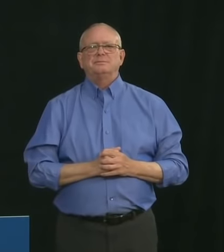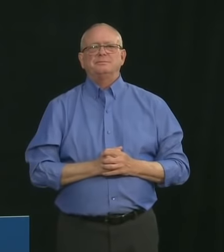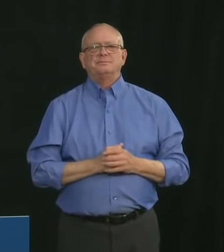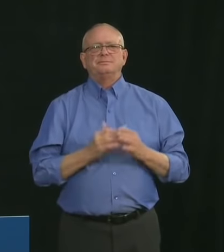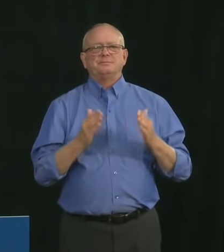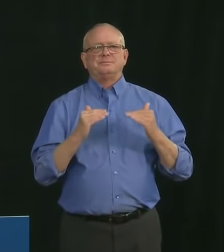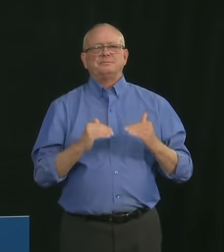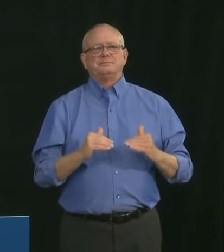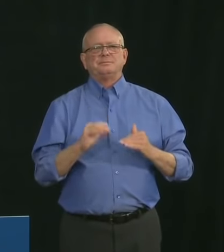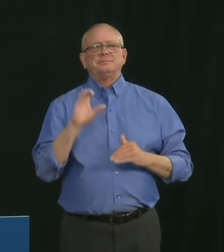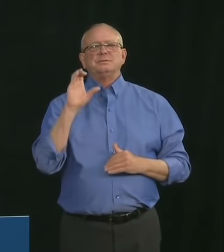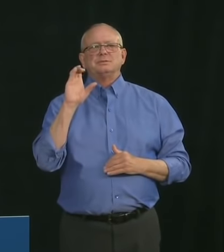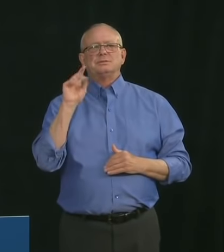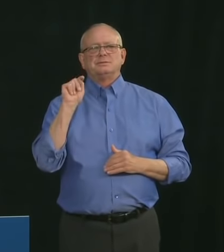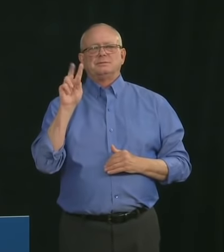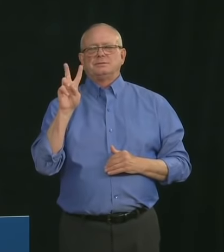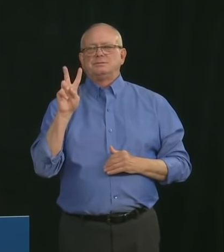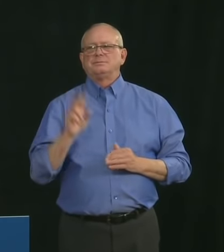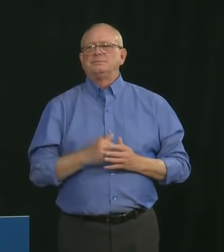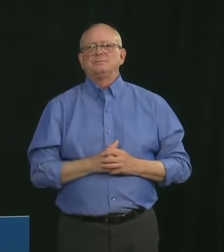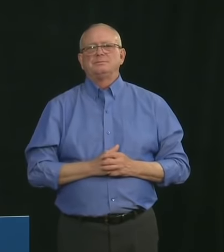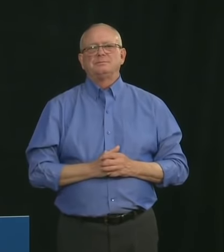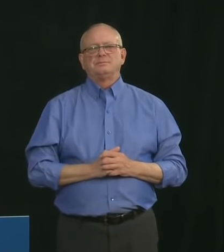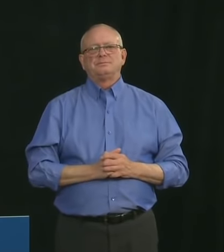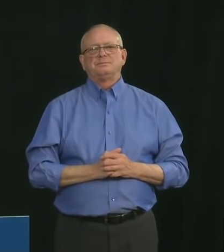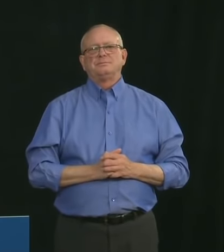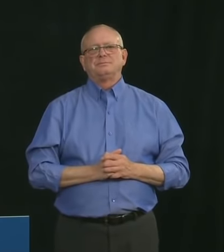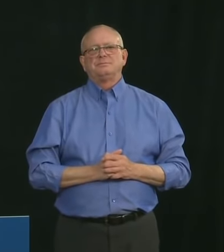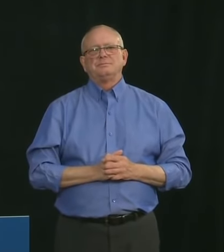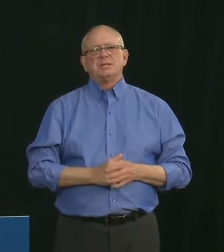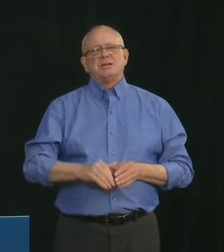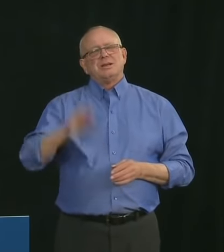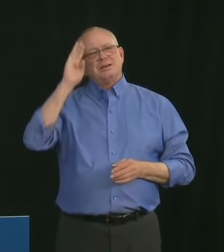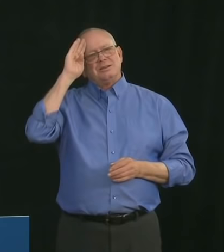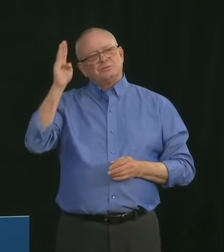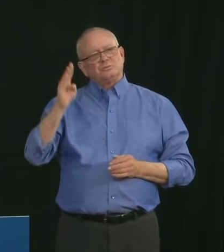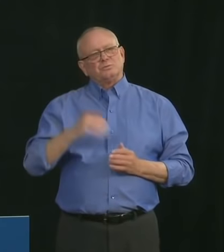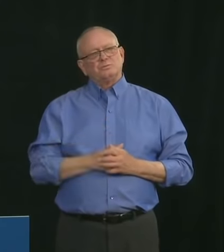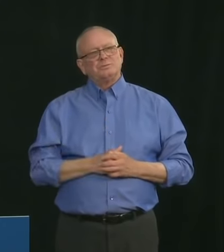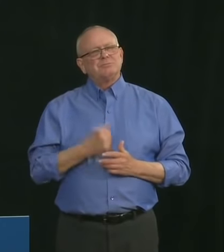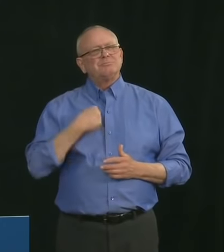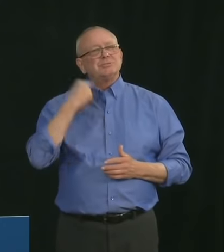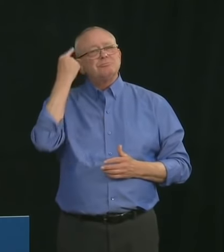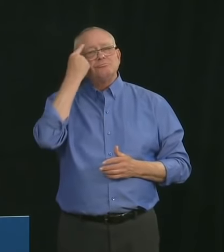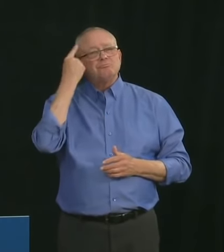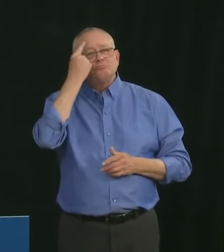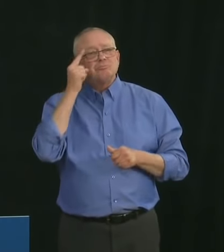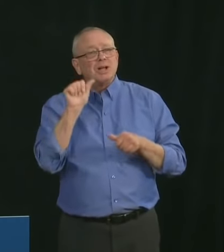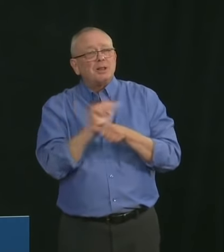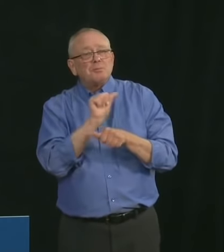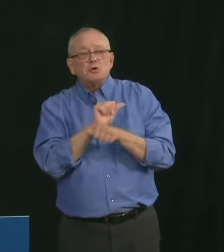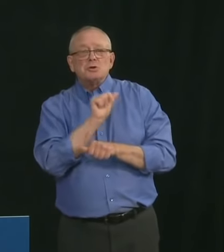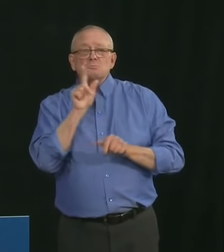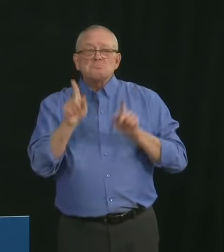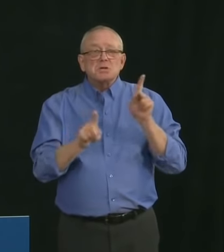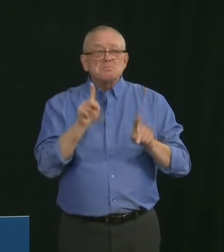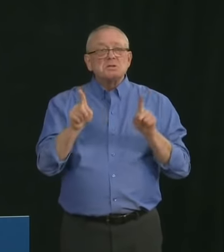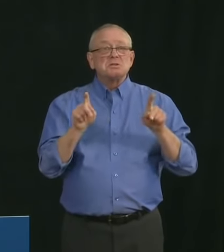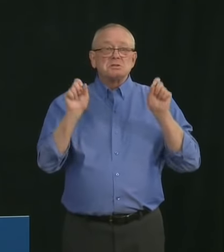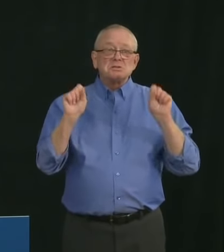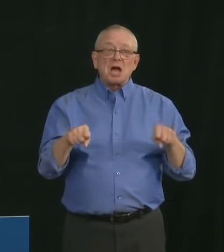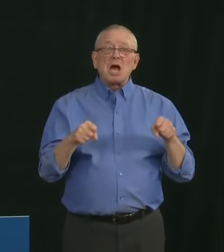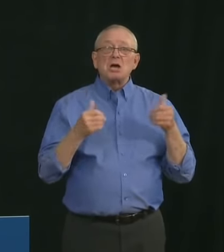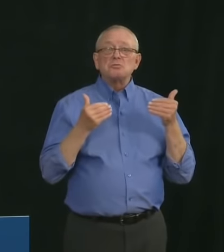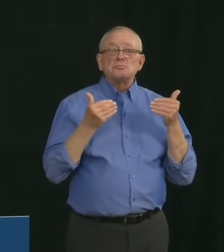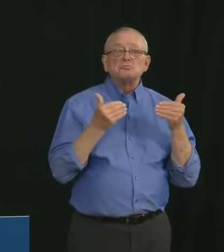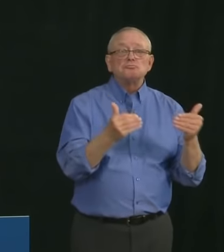Kevin. Hi, Dr. Hinshaw. Should Albertans feel free to plan vacations outside the province but within the country this summer? And